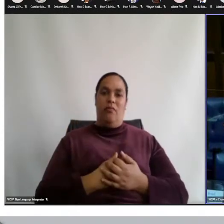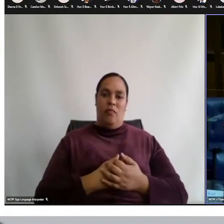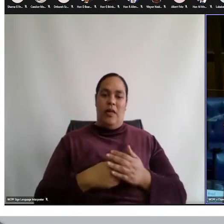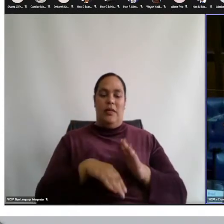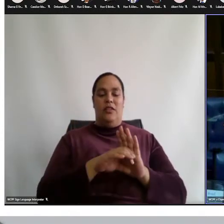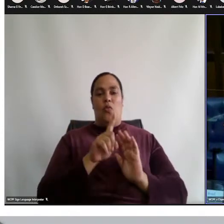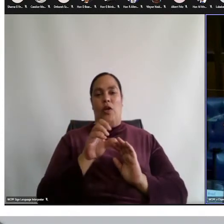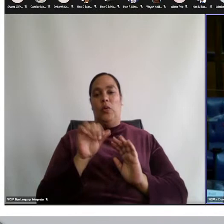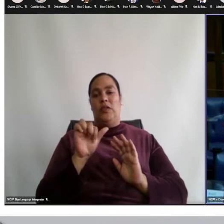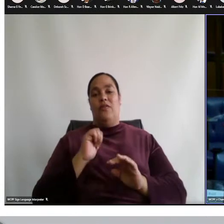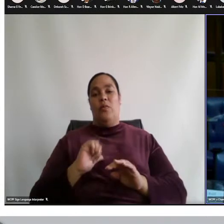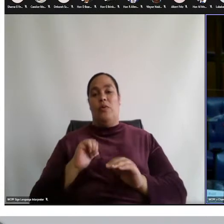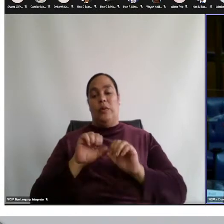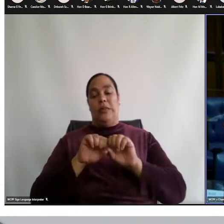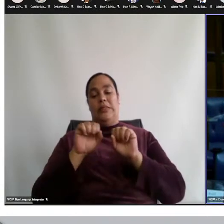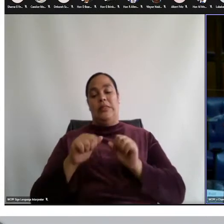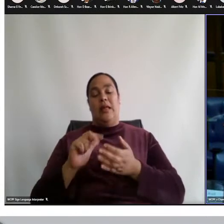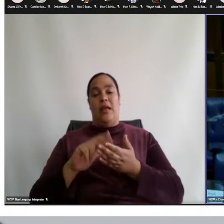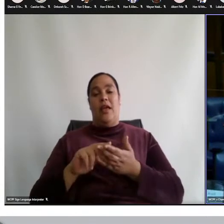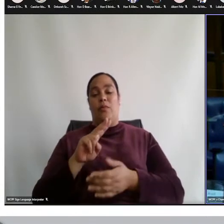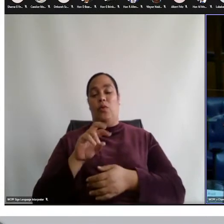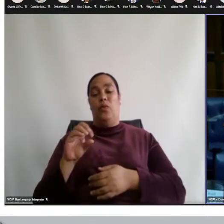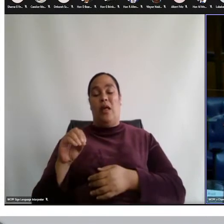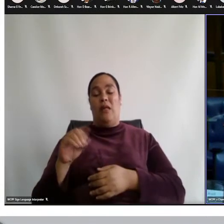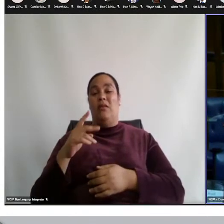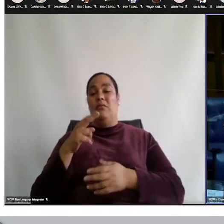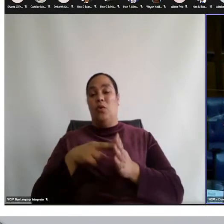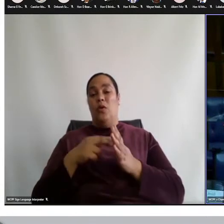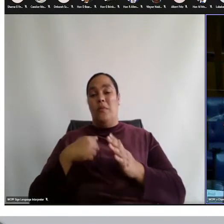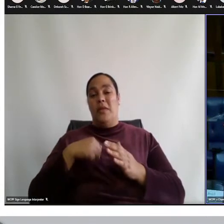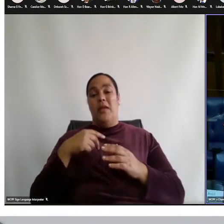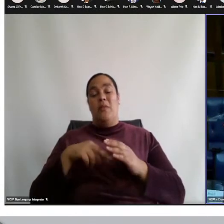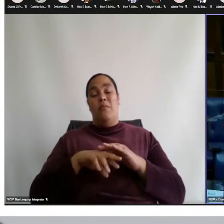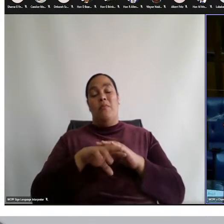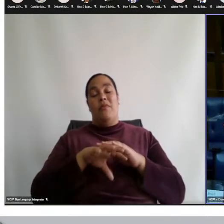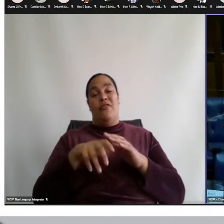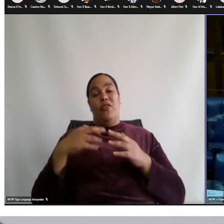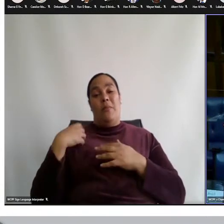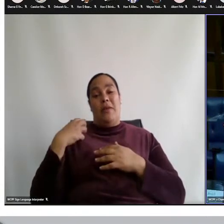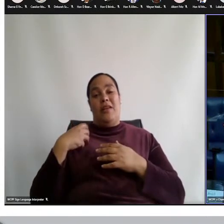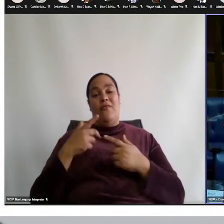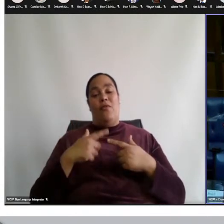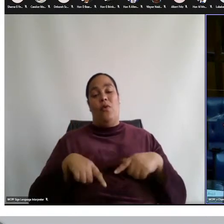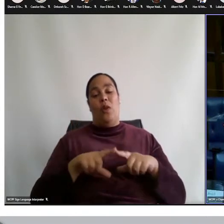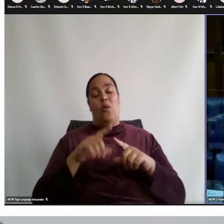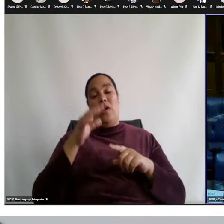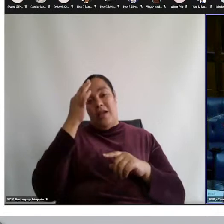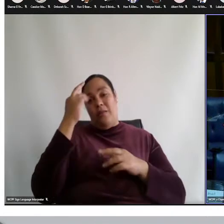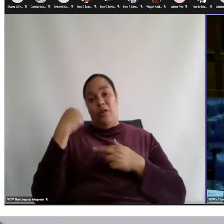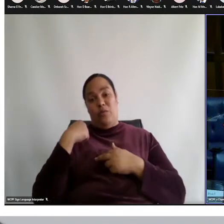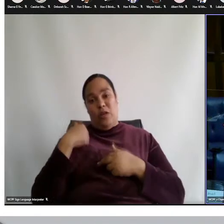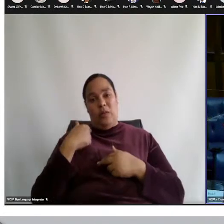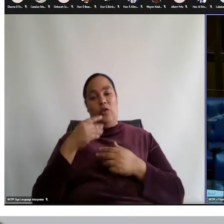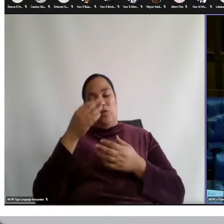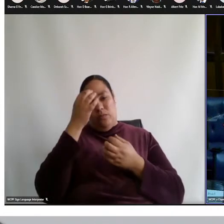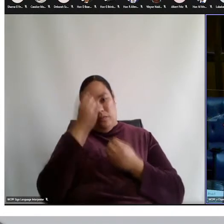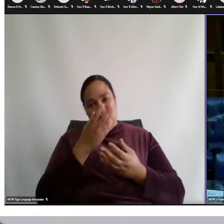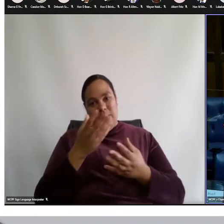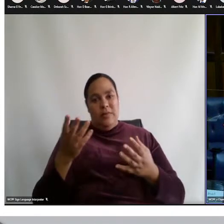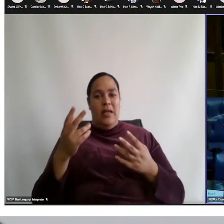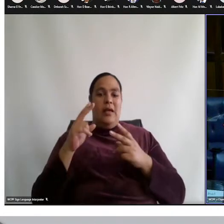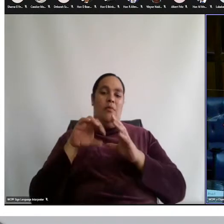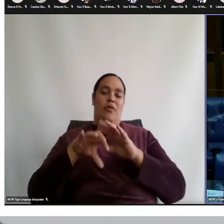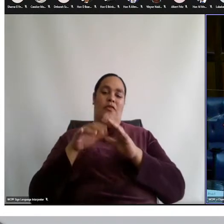of the Municipal Systems Act 2000 requires me, as the Provincial Minister responsible for local government, to initiate a provincial investigation